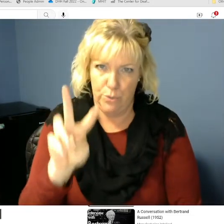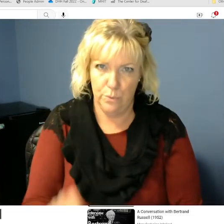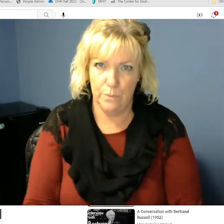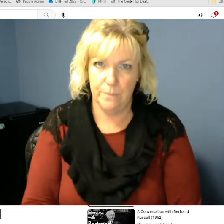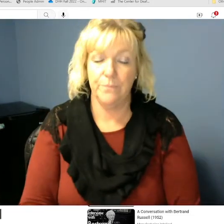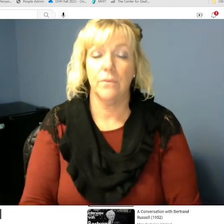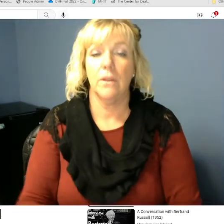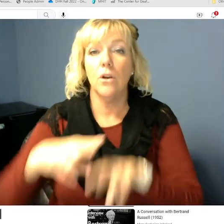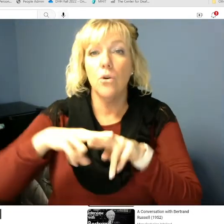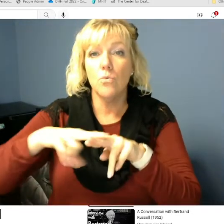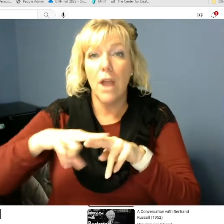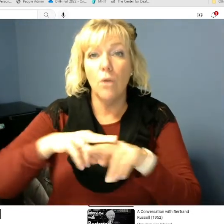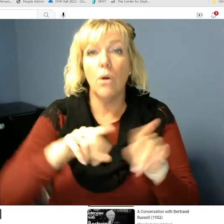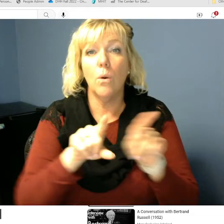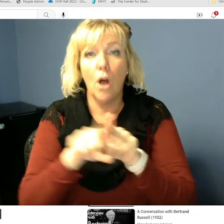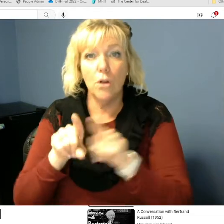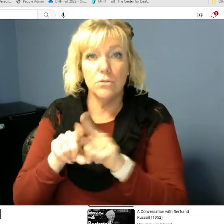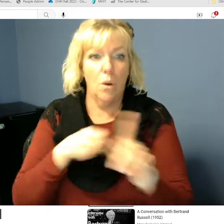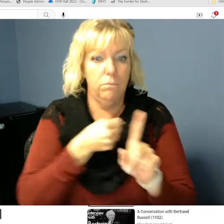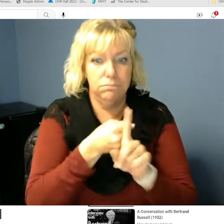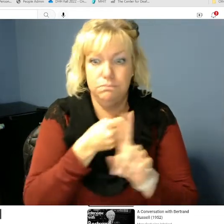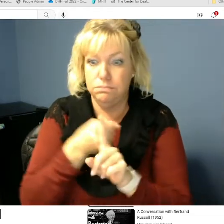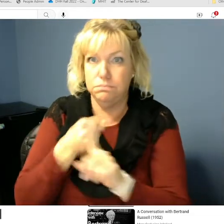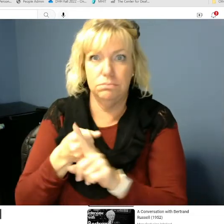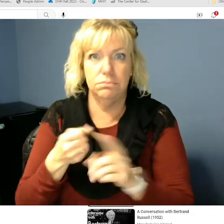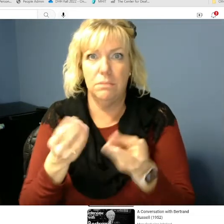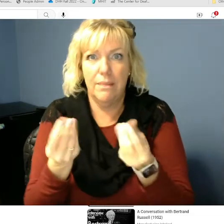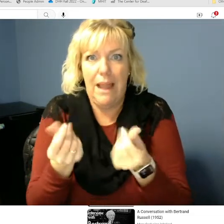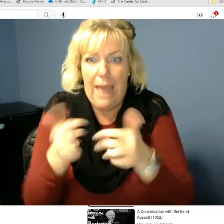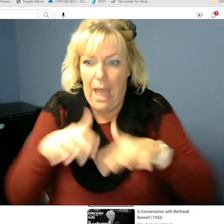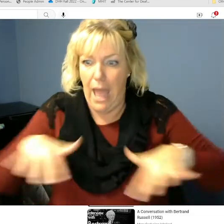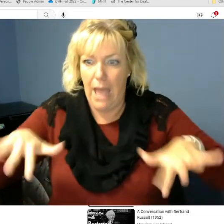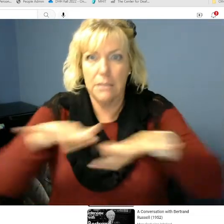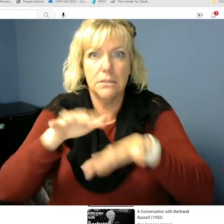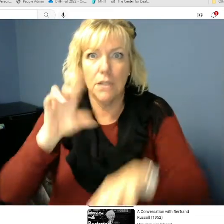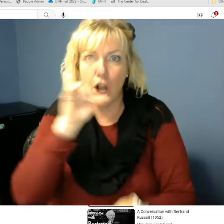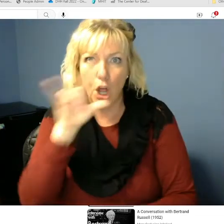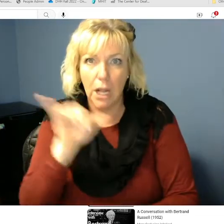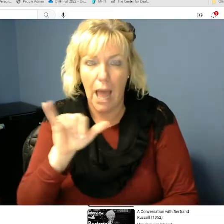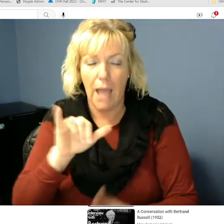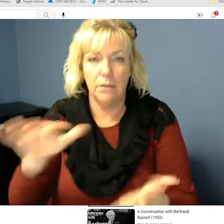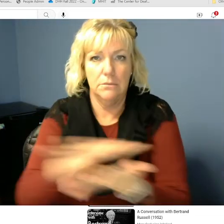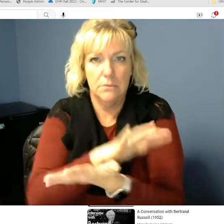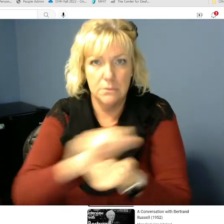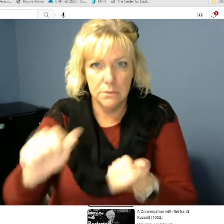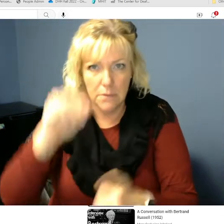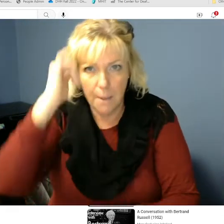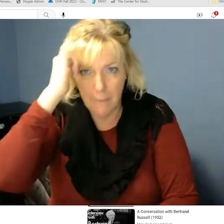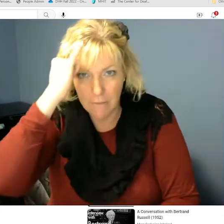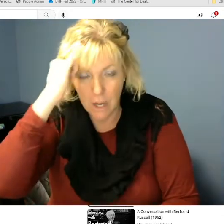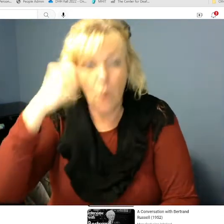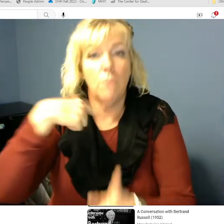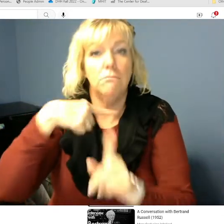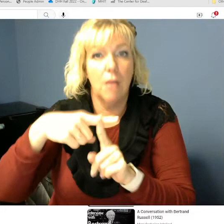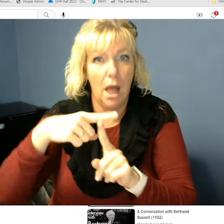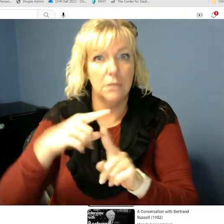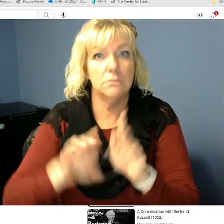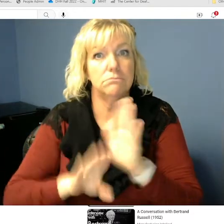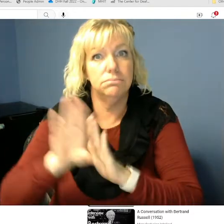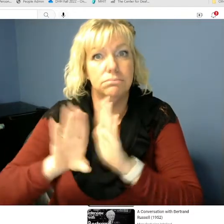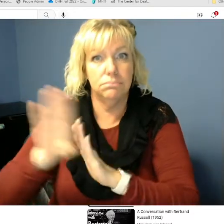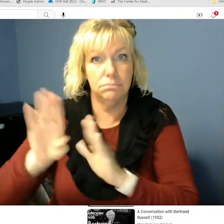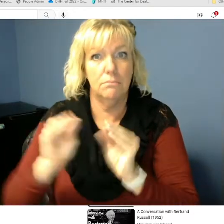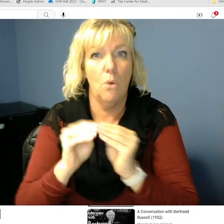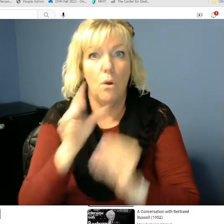affect like landscape, right? Not just with the buffalo, but with the creation of farms. And that's